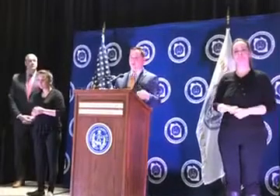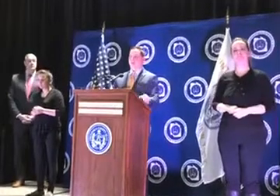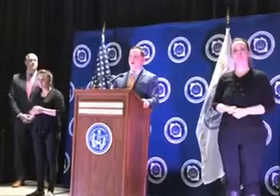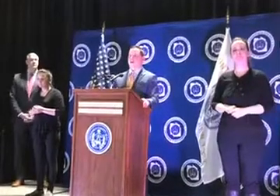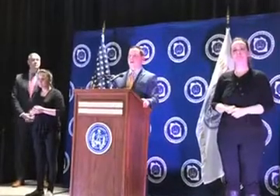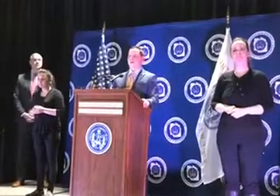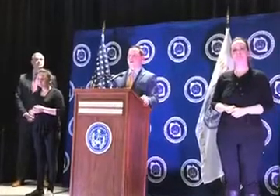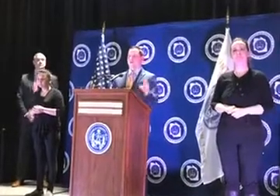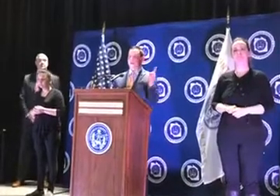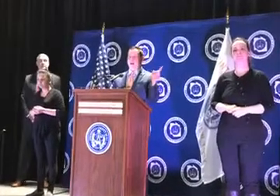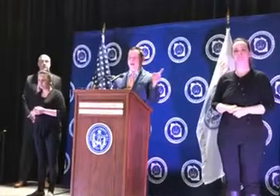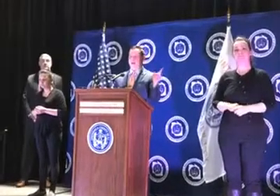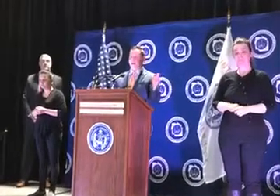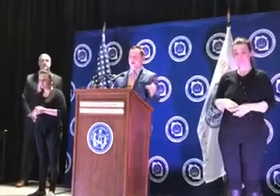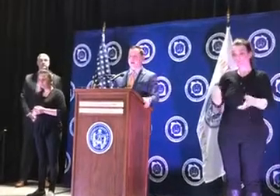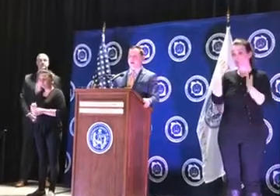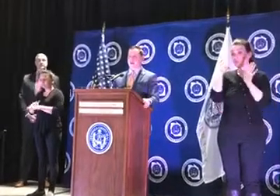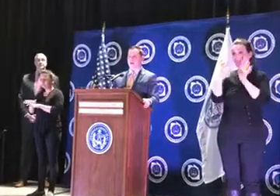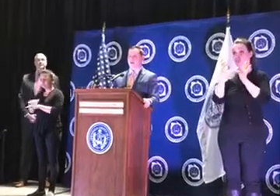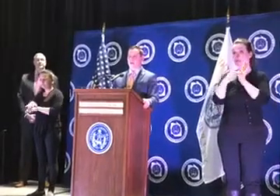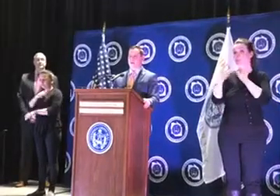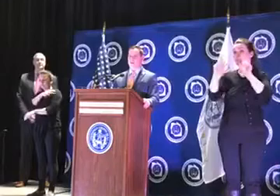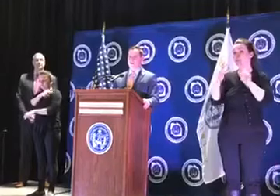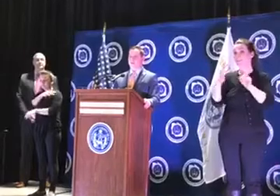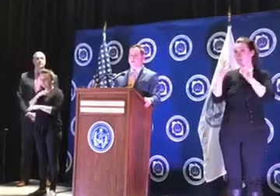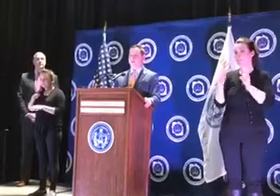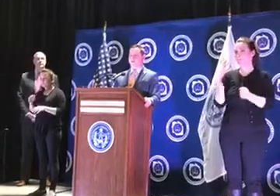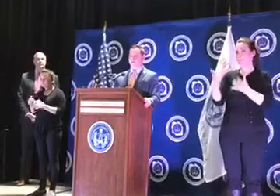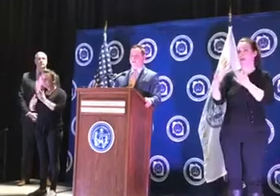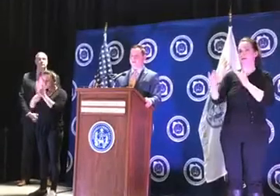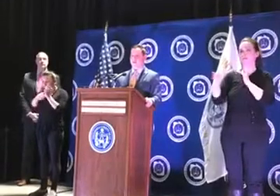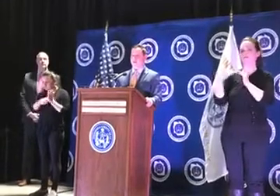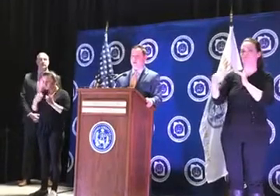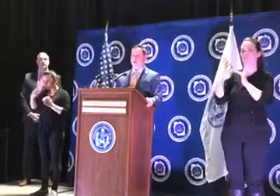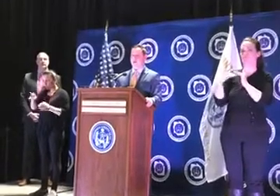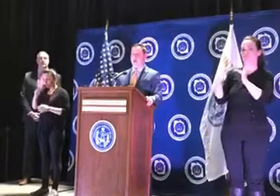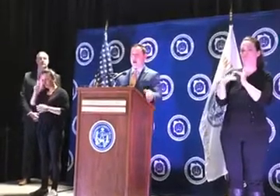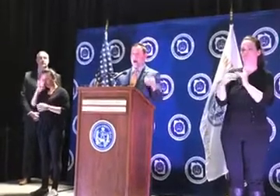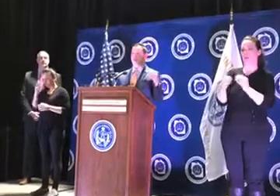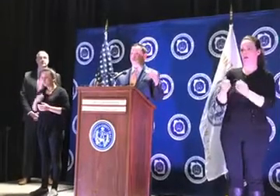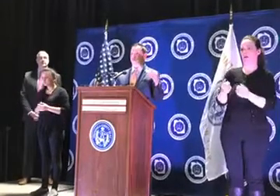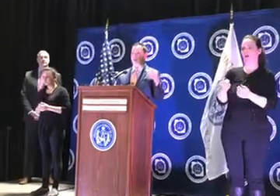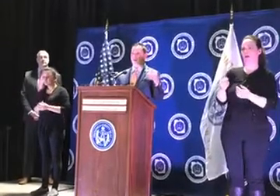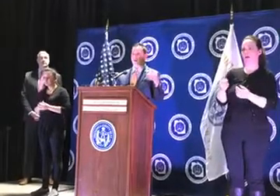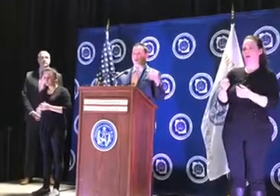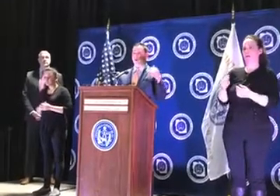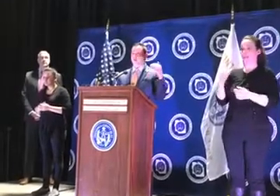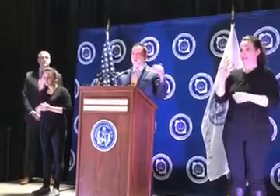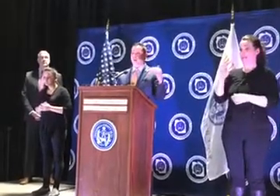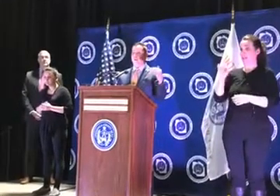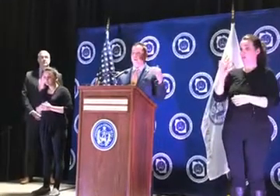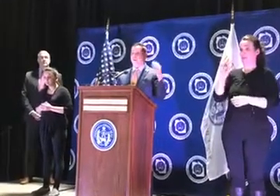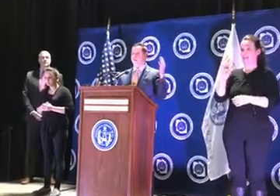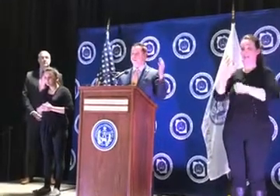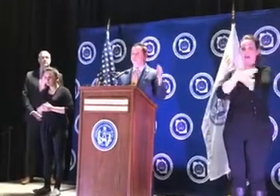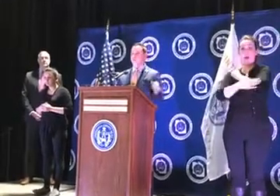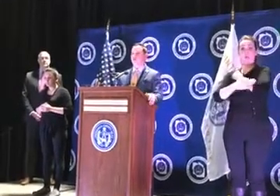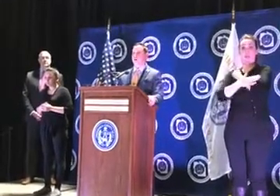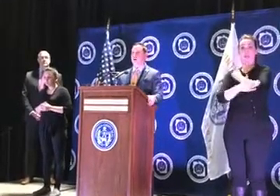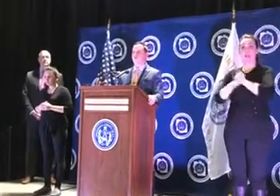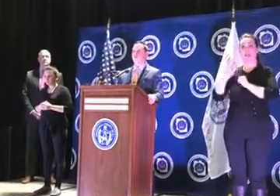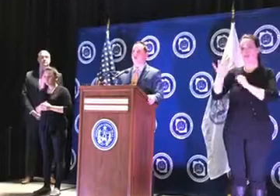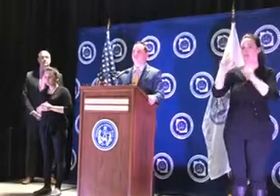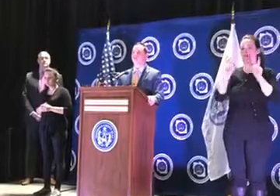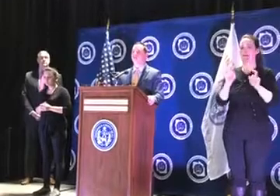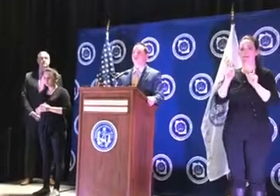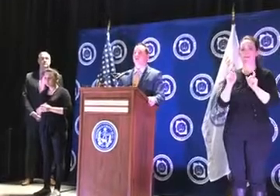quickly. Erie County, I believe their test results are half of what we've gotten back, a community bigger